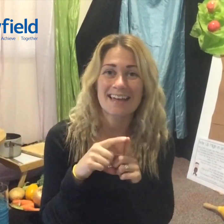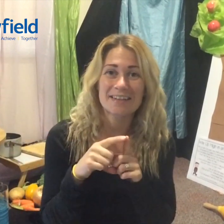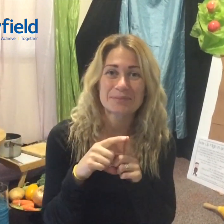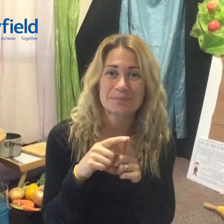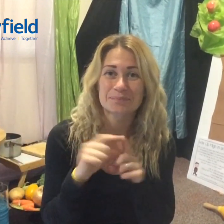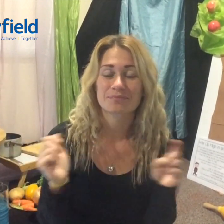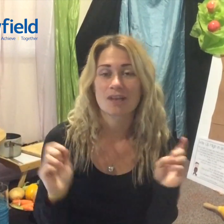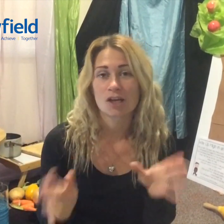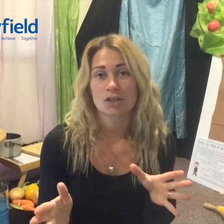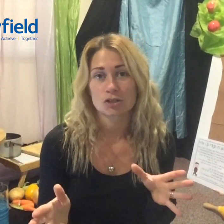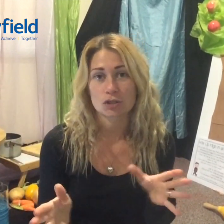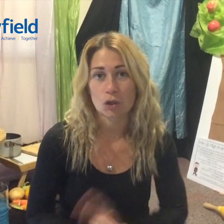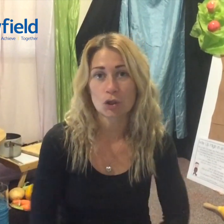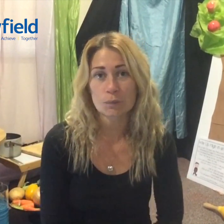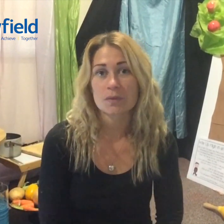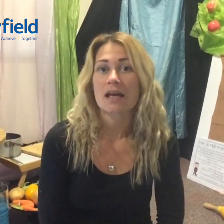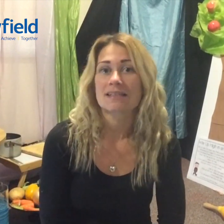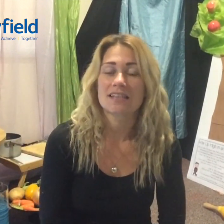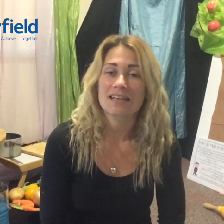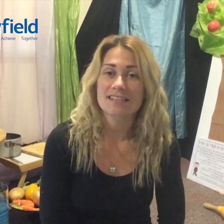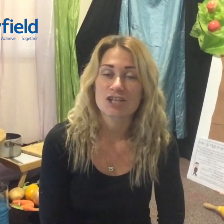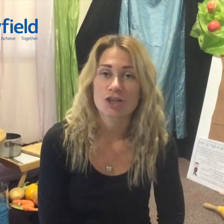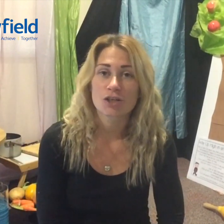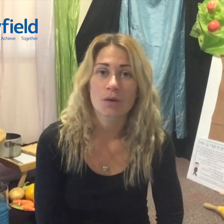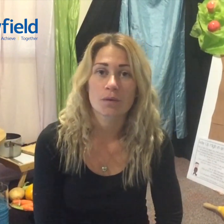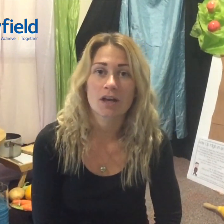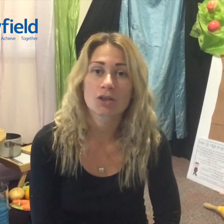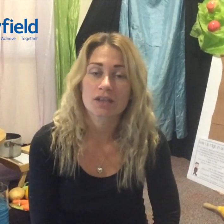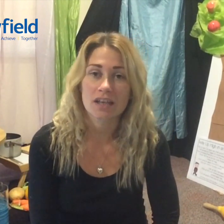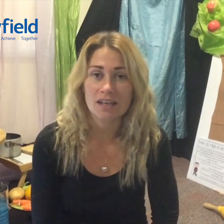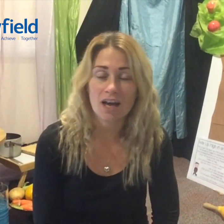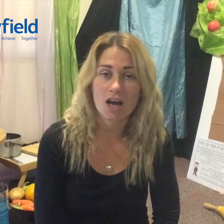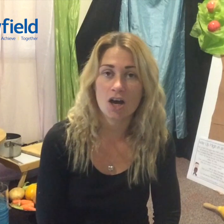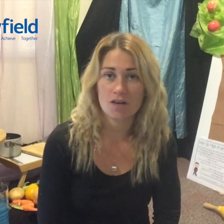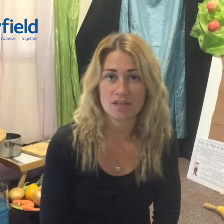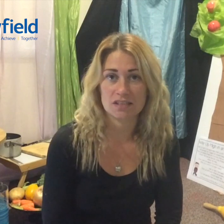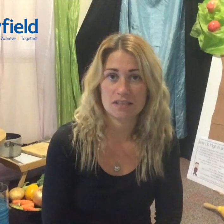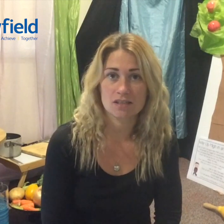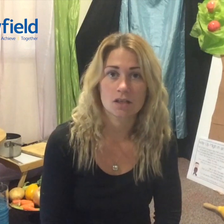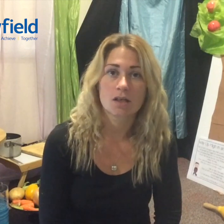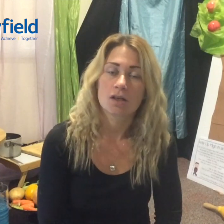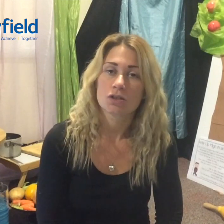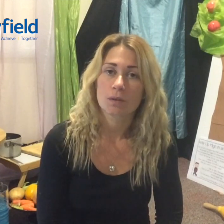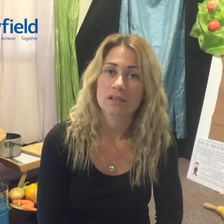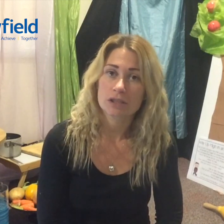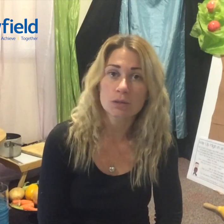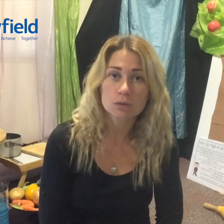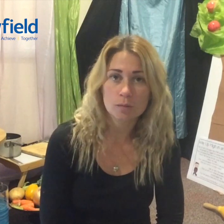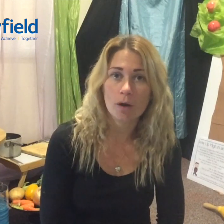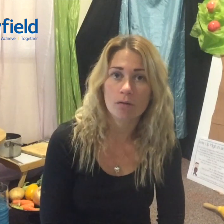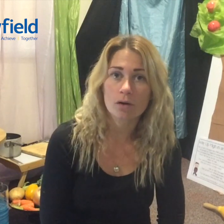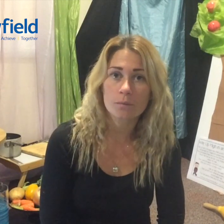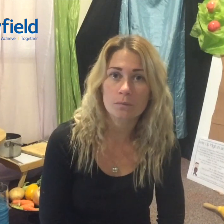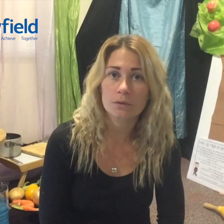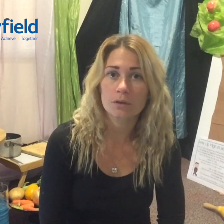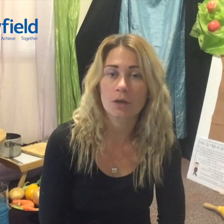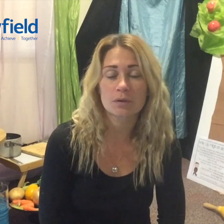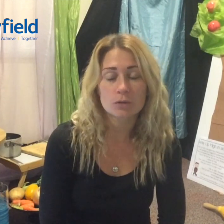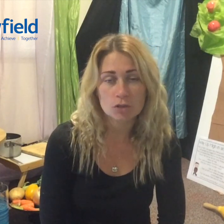Danielle. So today's session we are looking at harvest. So in school tomorrow we would